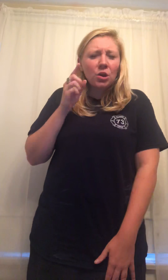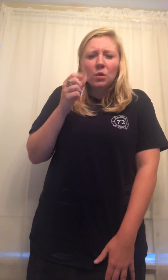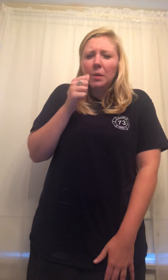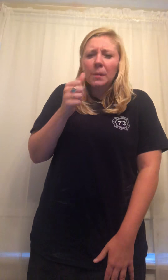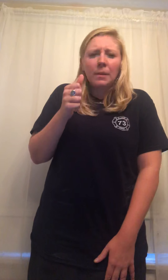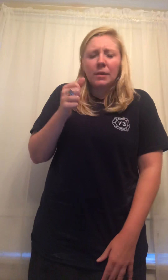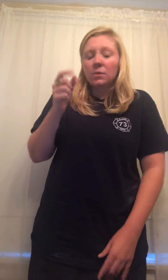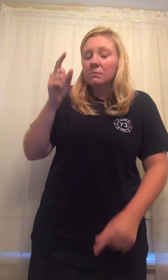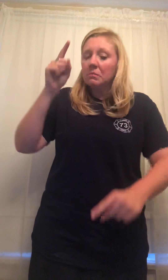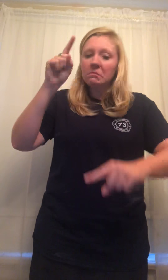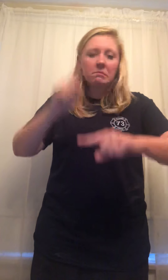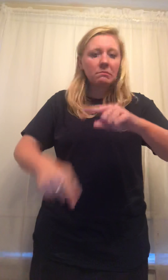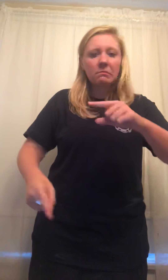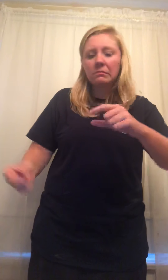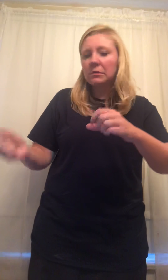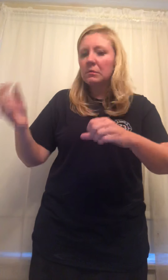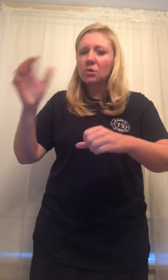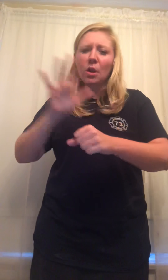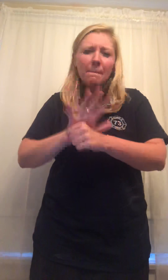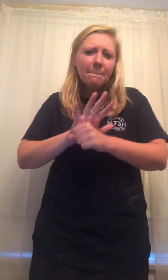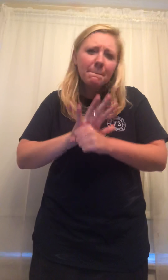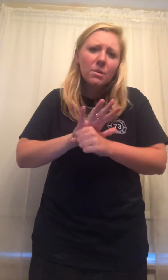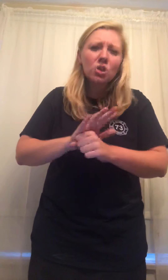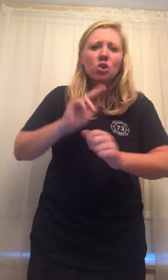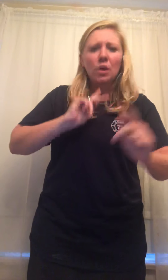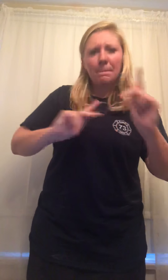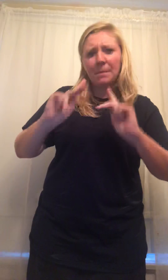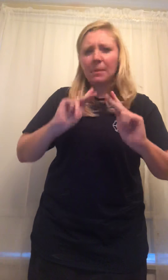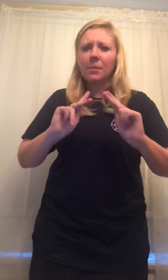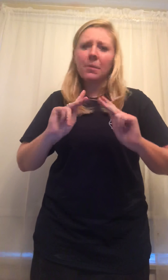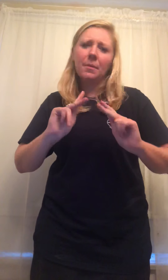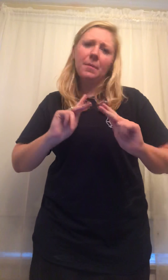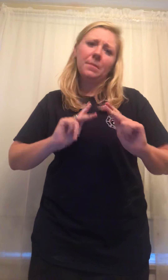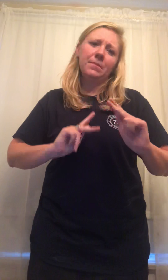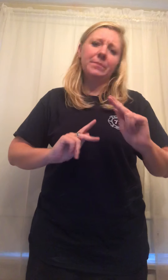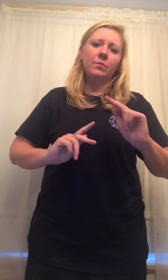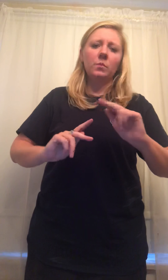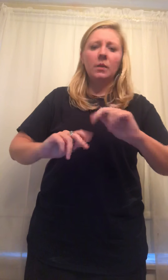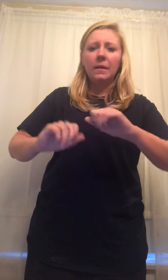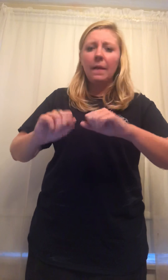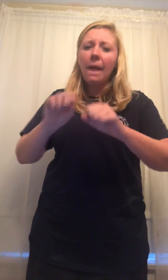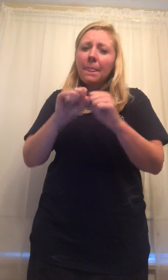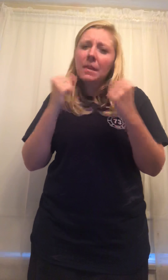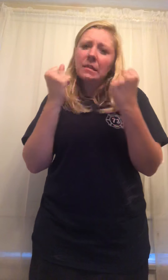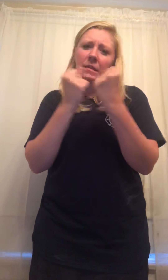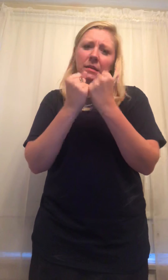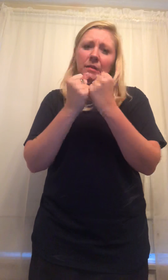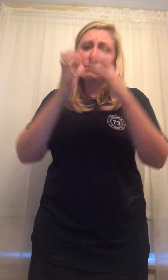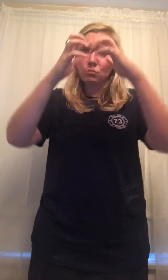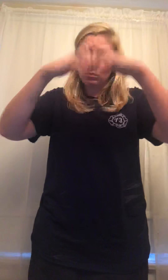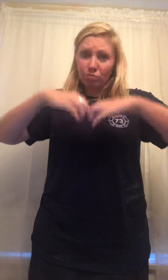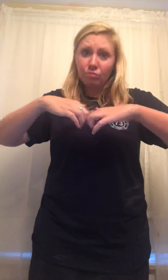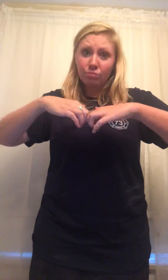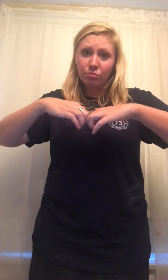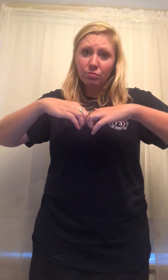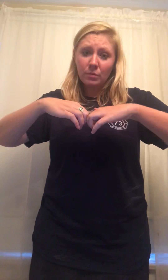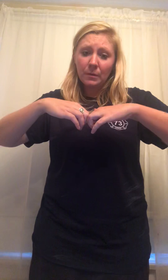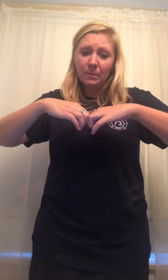that the system collapses under its own weight. And the response I've been having, because I'm